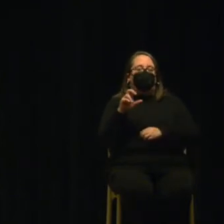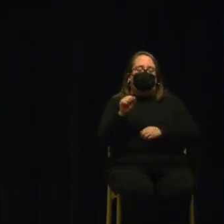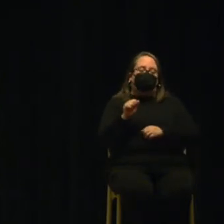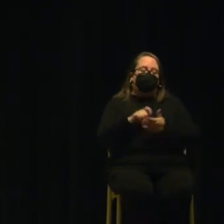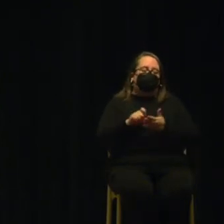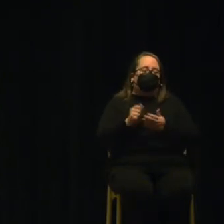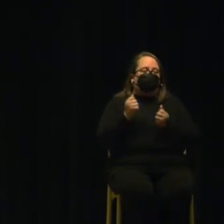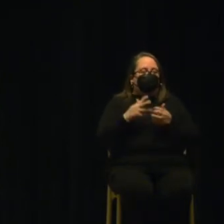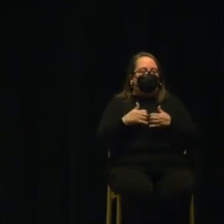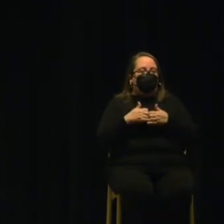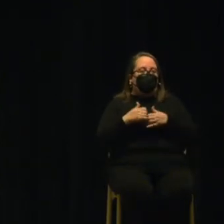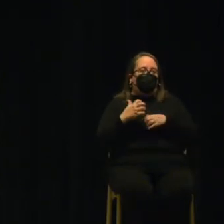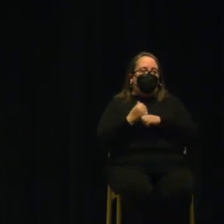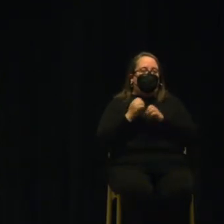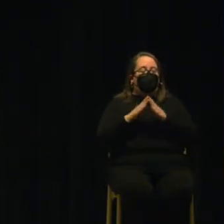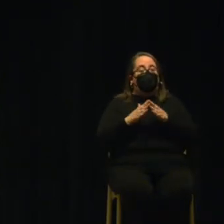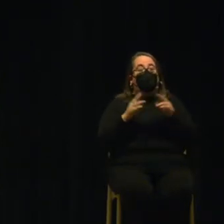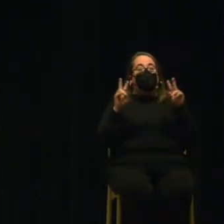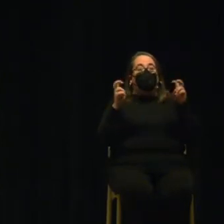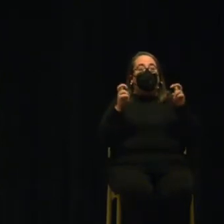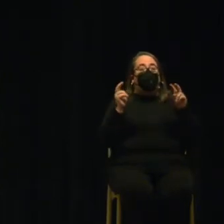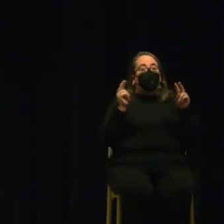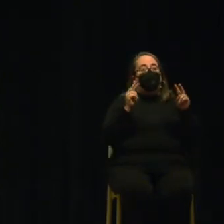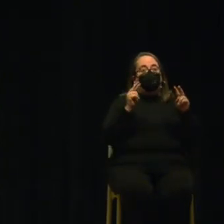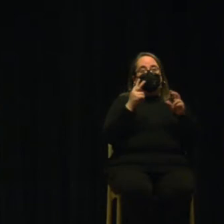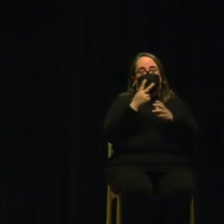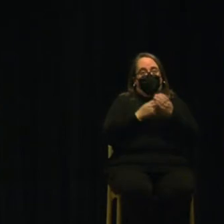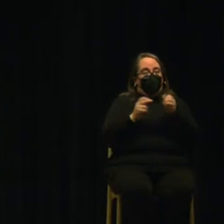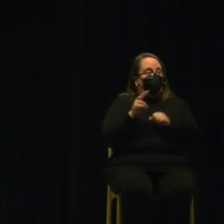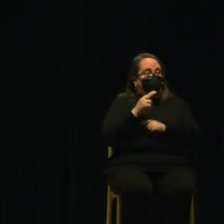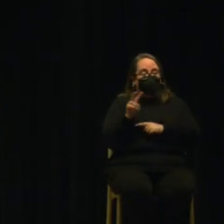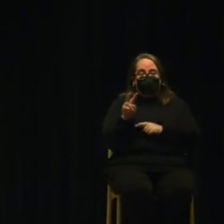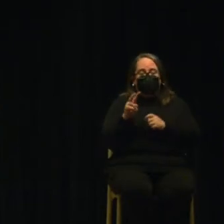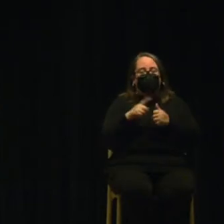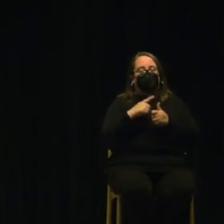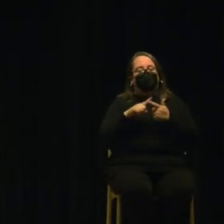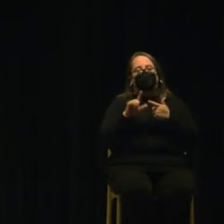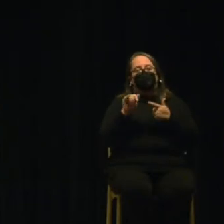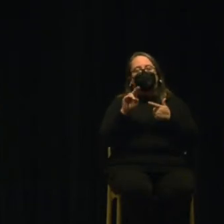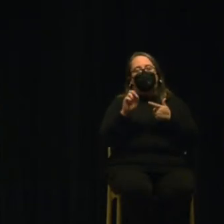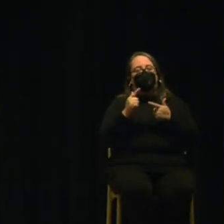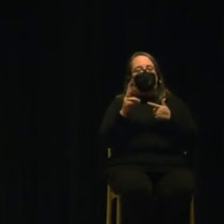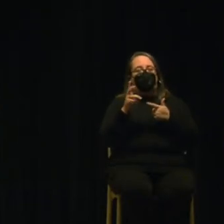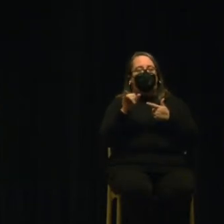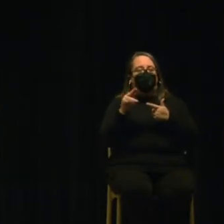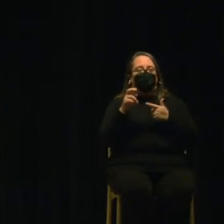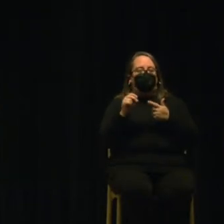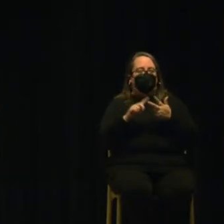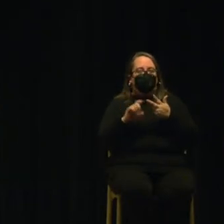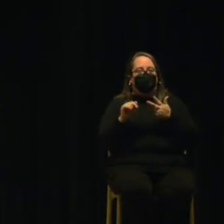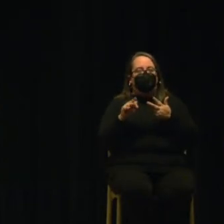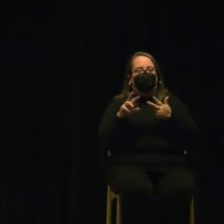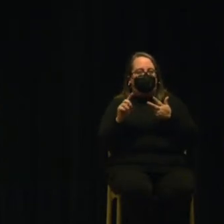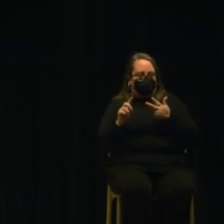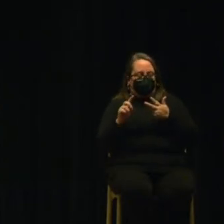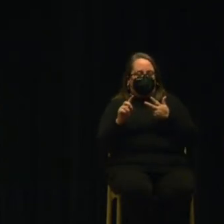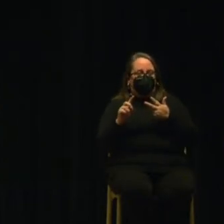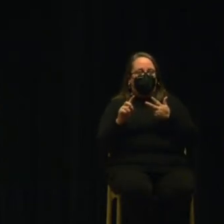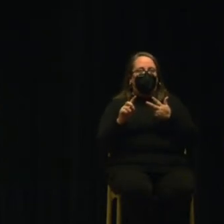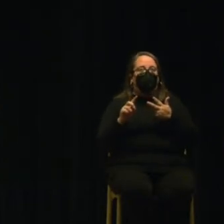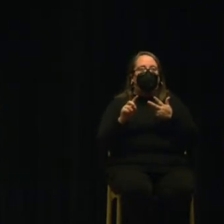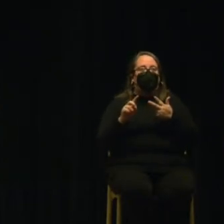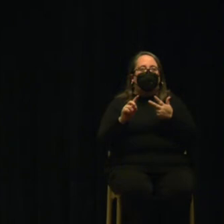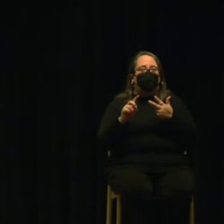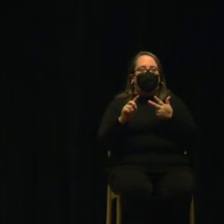award-winning books, including Look Both Ways, Long Way Down, and Stamped, Racism, Anti-Racism, and You with Ibram